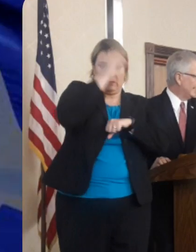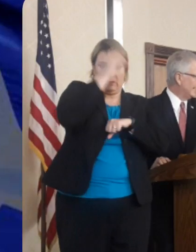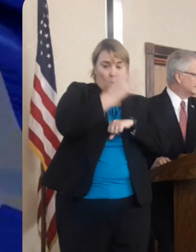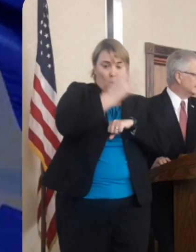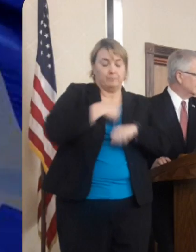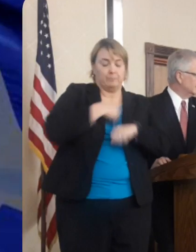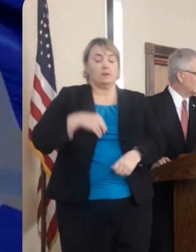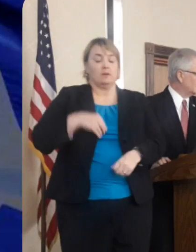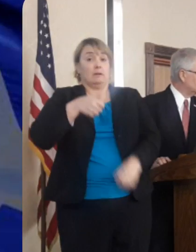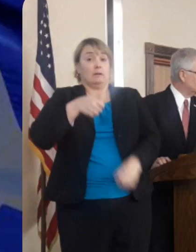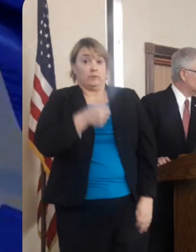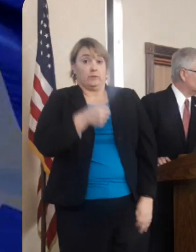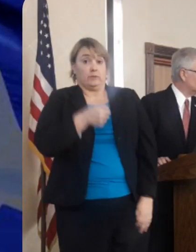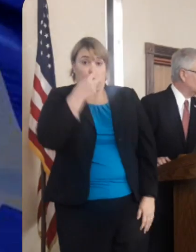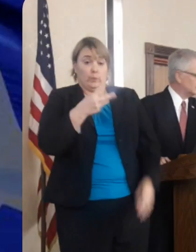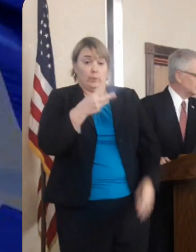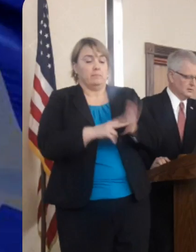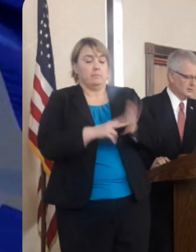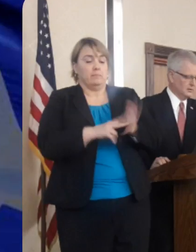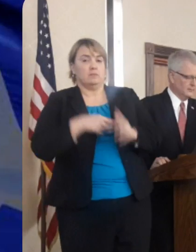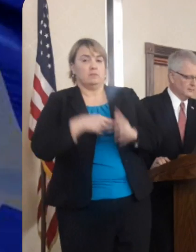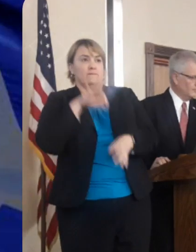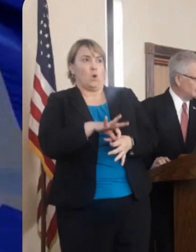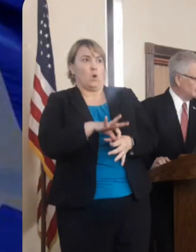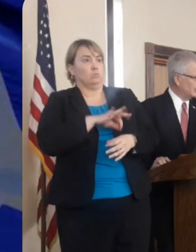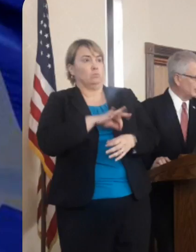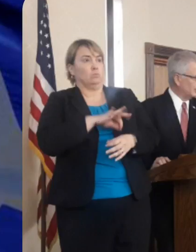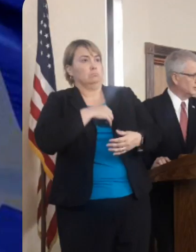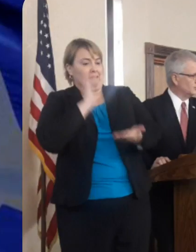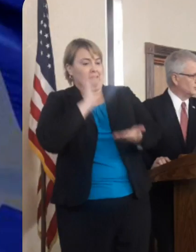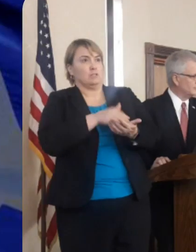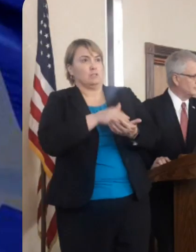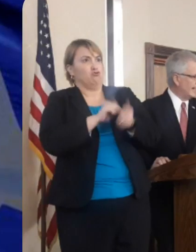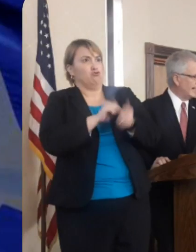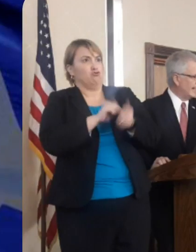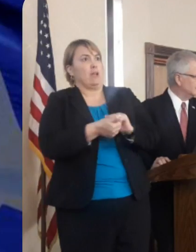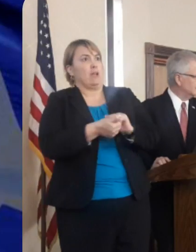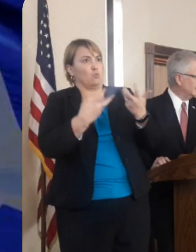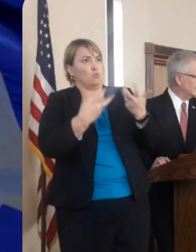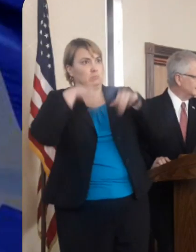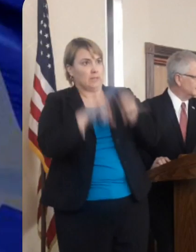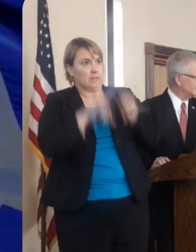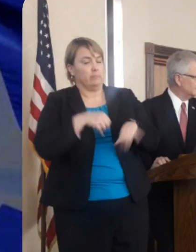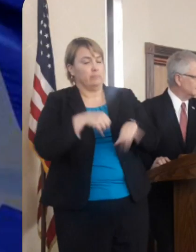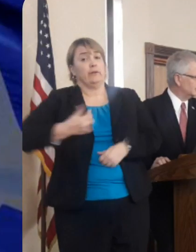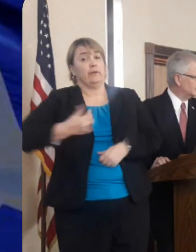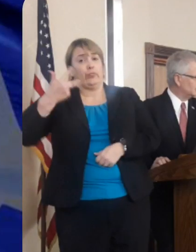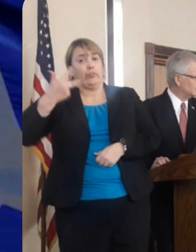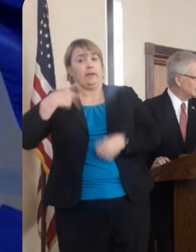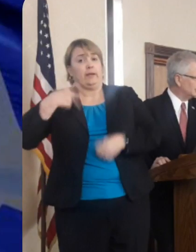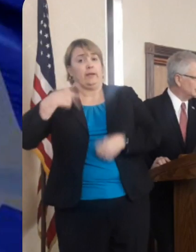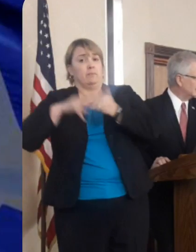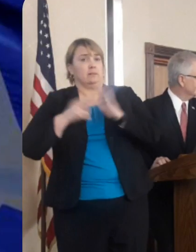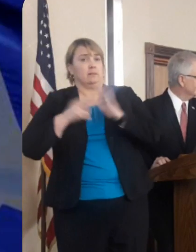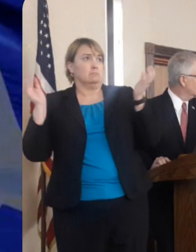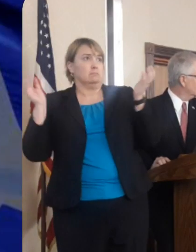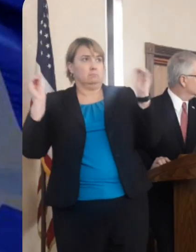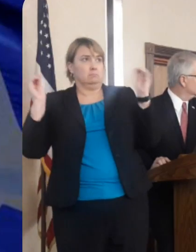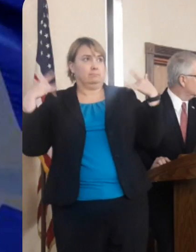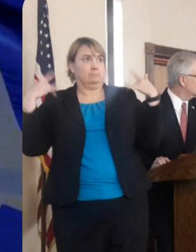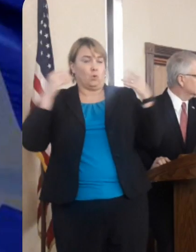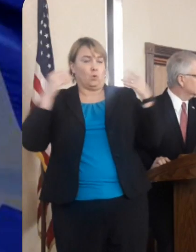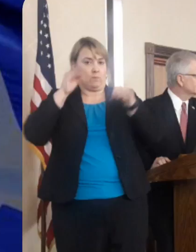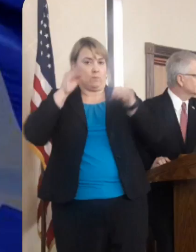against this change as noticed. And 3 is to abstain, as is just not pushing.